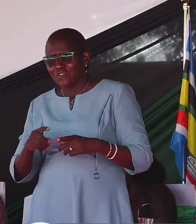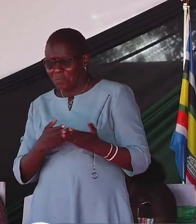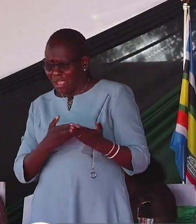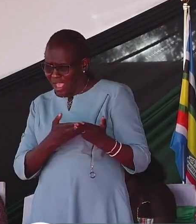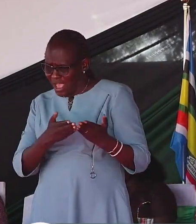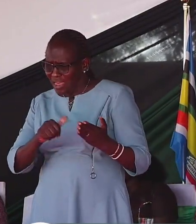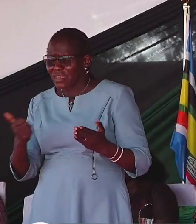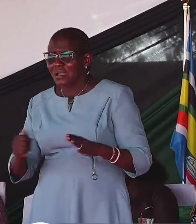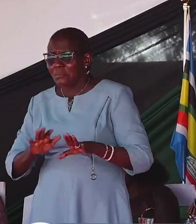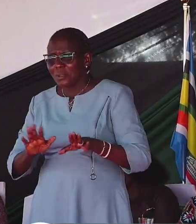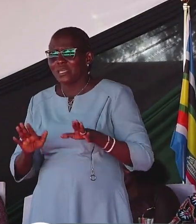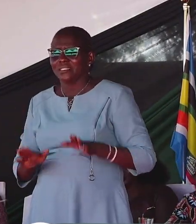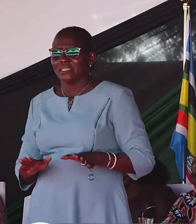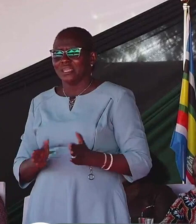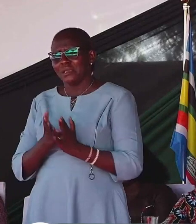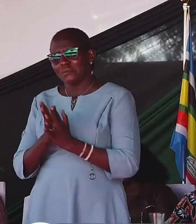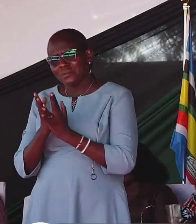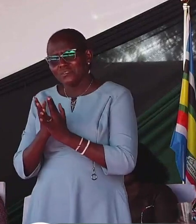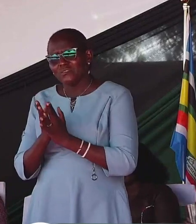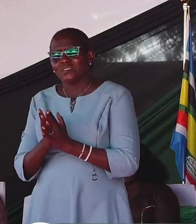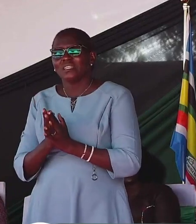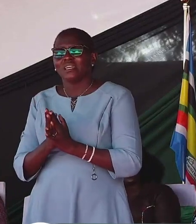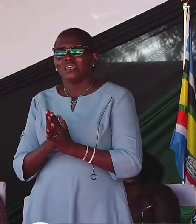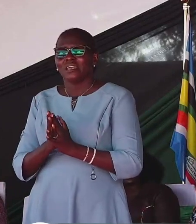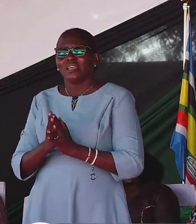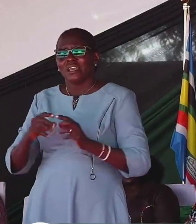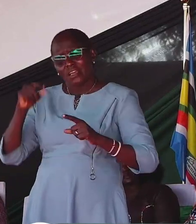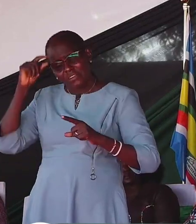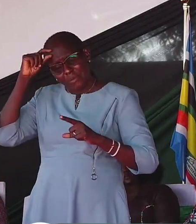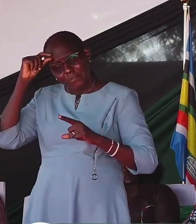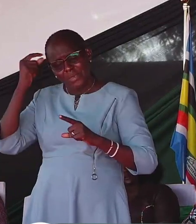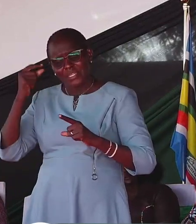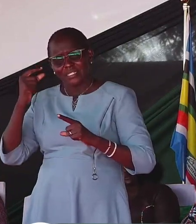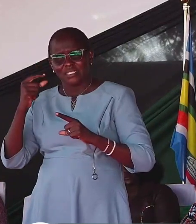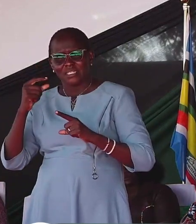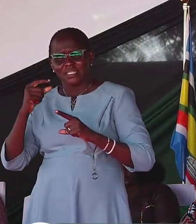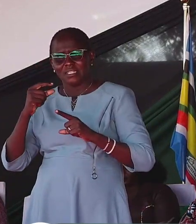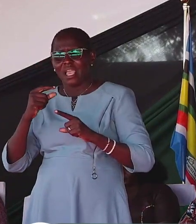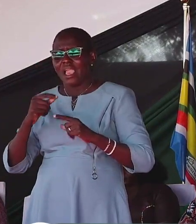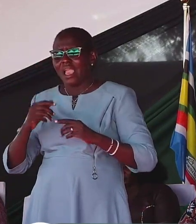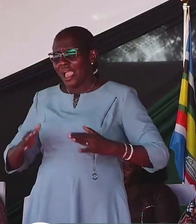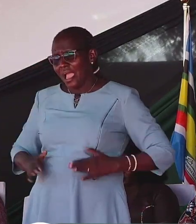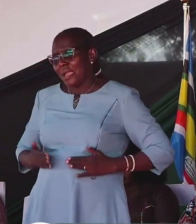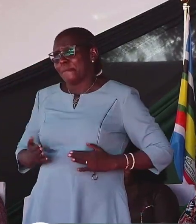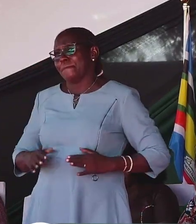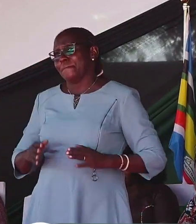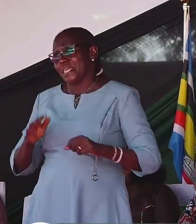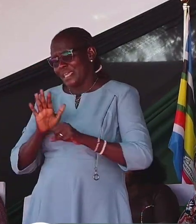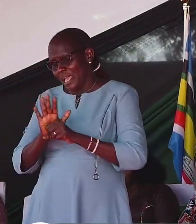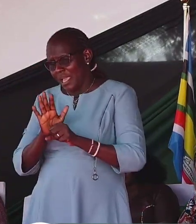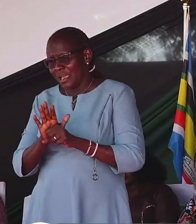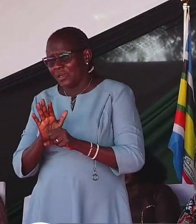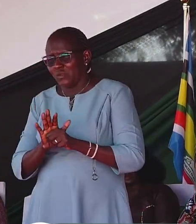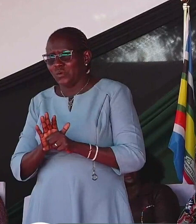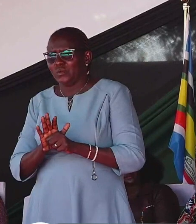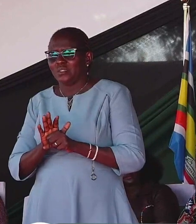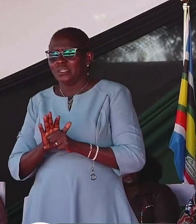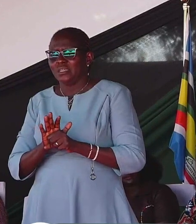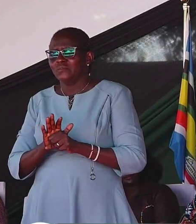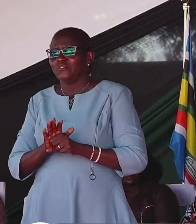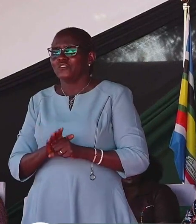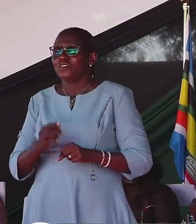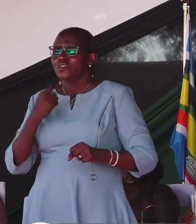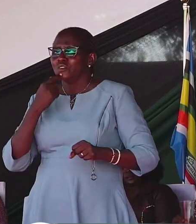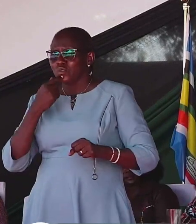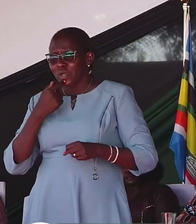within the government coffers. So I am very delighted, very happy, even to Turkana University,